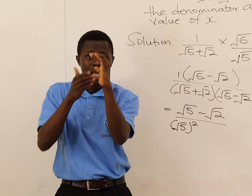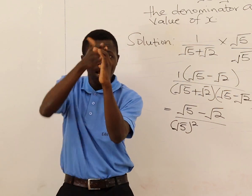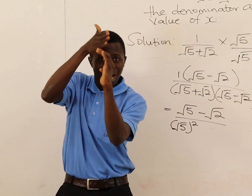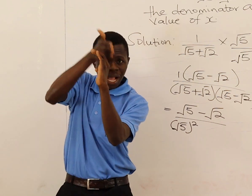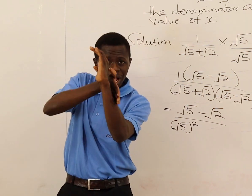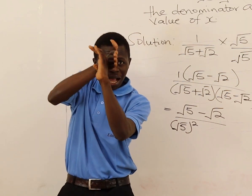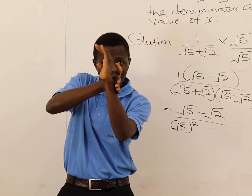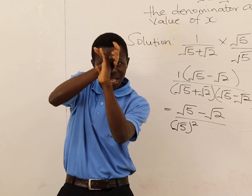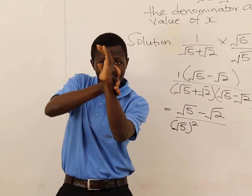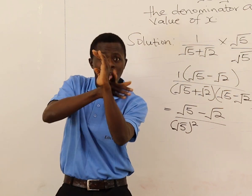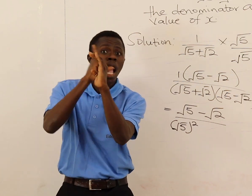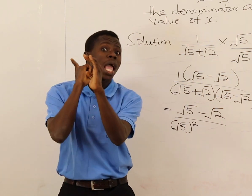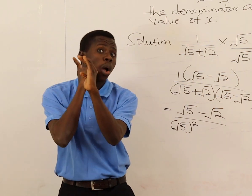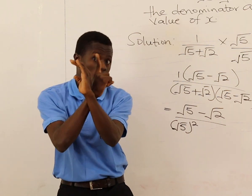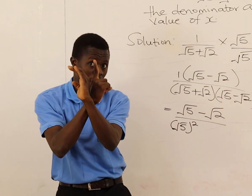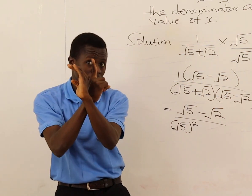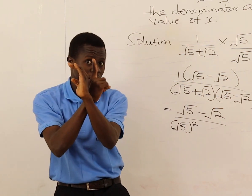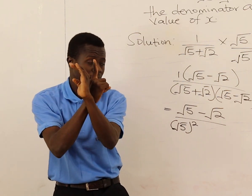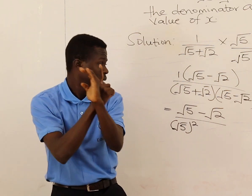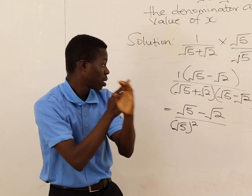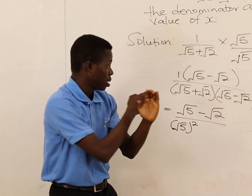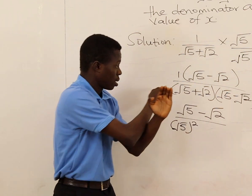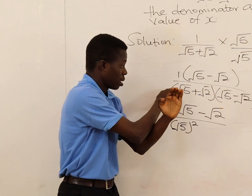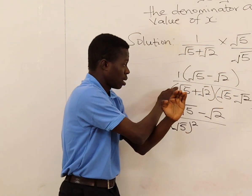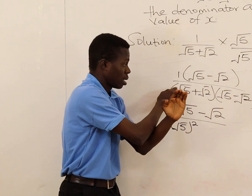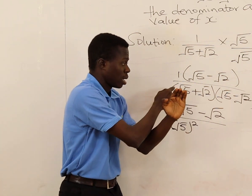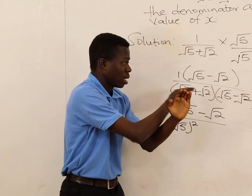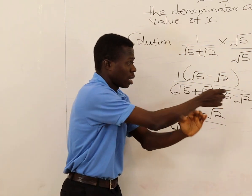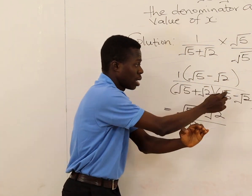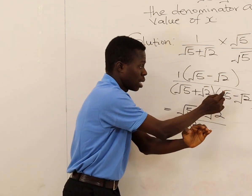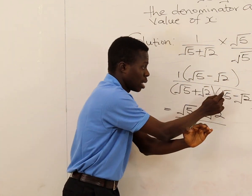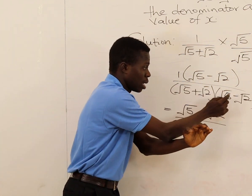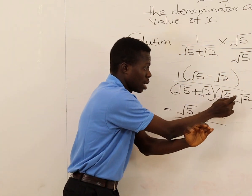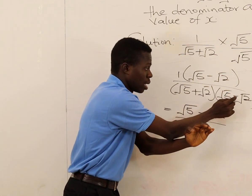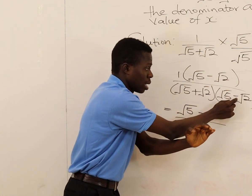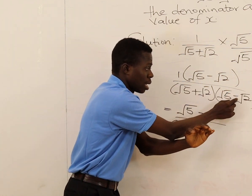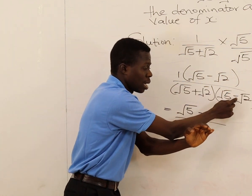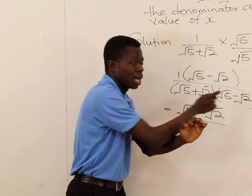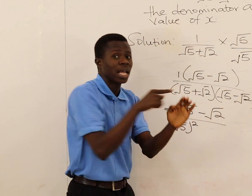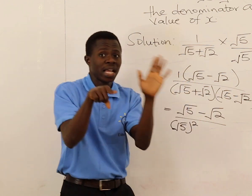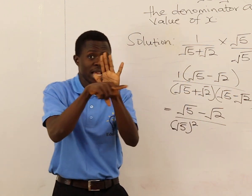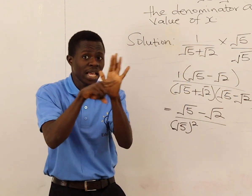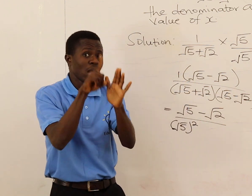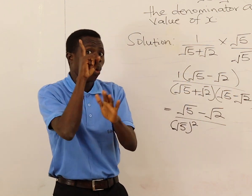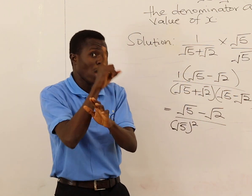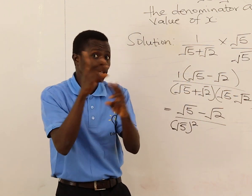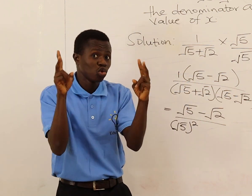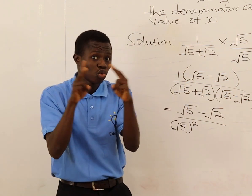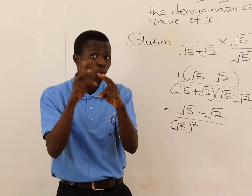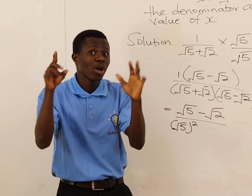So we are going to in effect have negative 1. Then inside the square root sign, we have 5 and